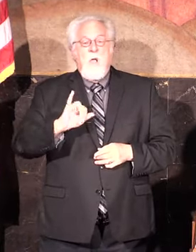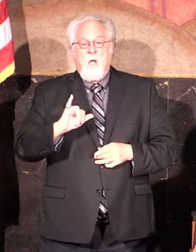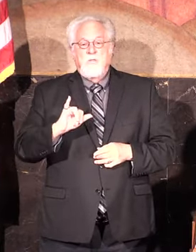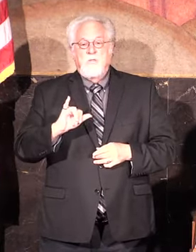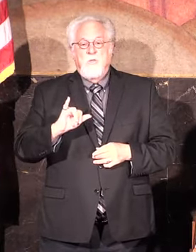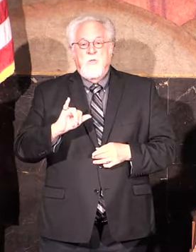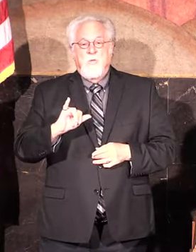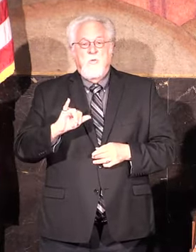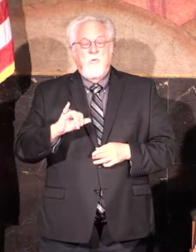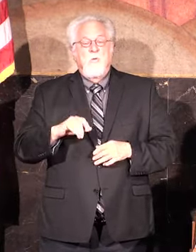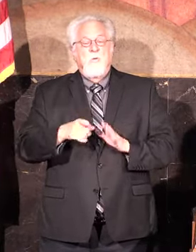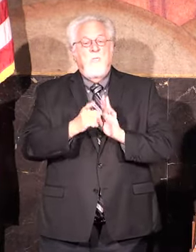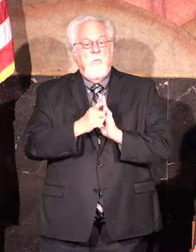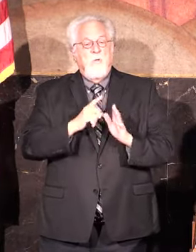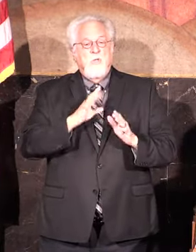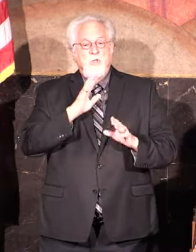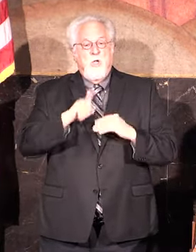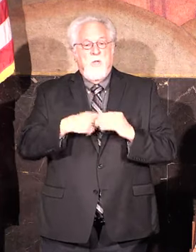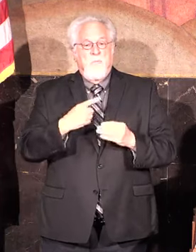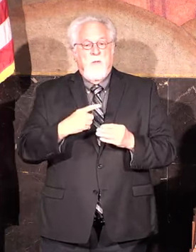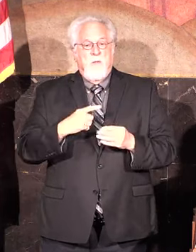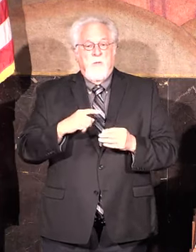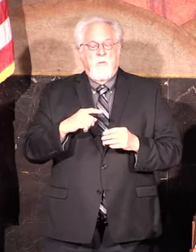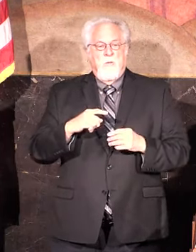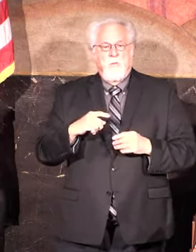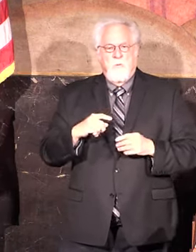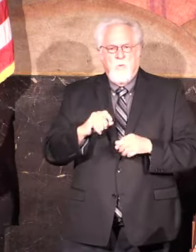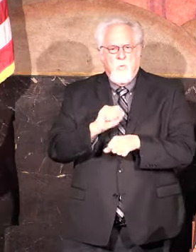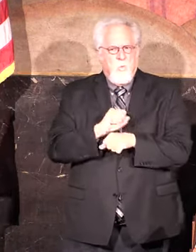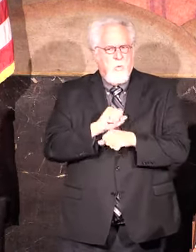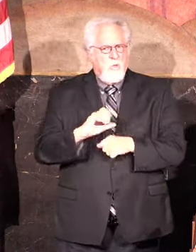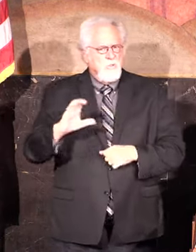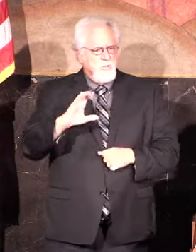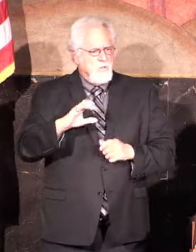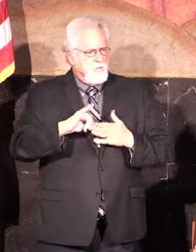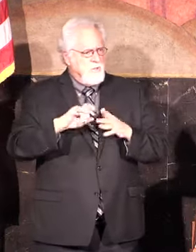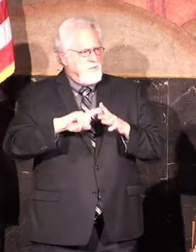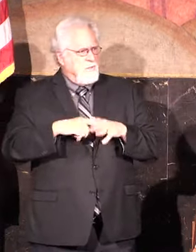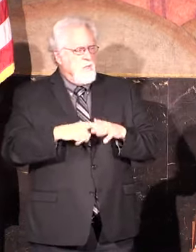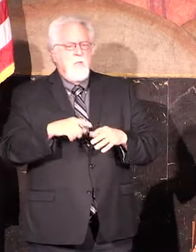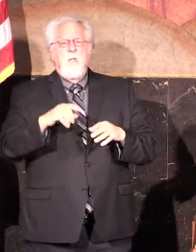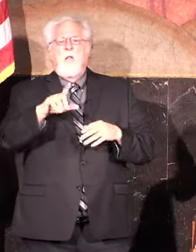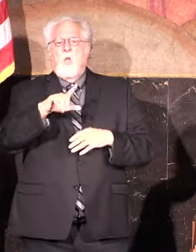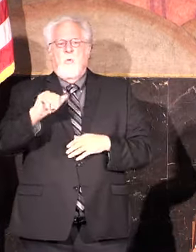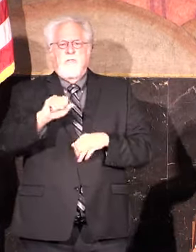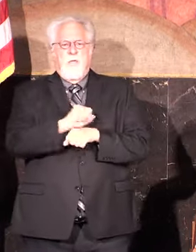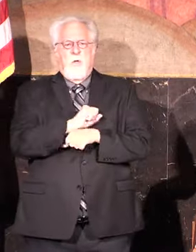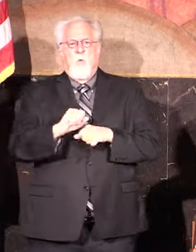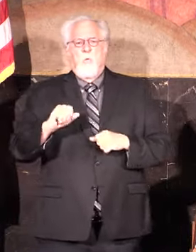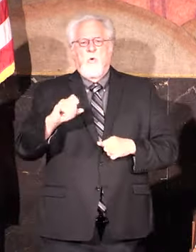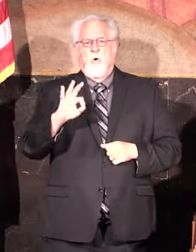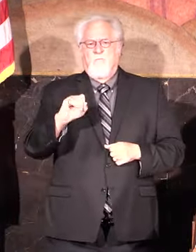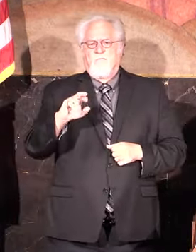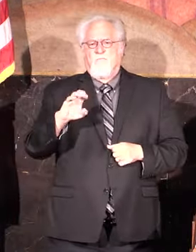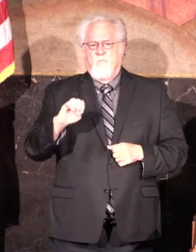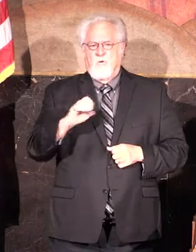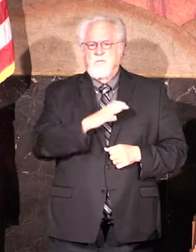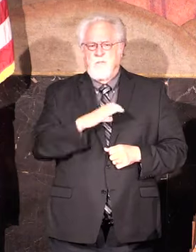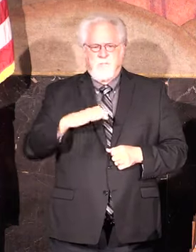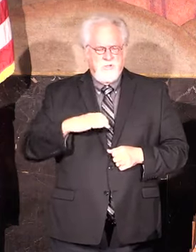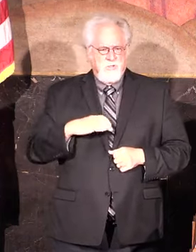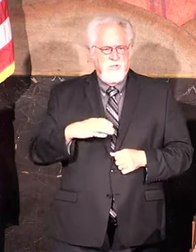to take a moment and talk a little bit about Work Search, which has been implemented by the Louisiana Workforce Commission. And look, I understand